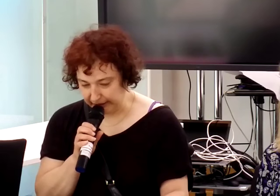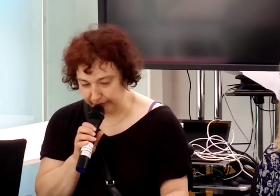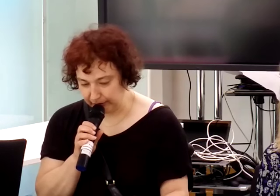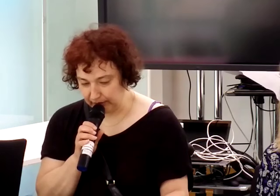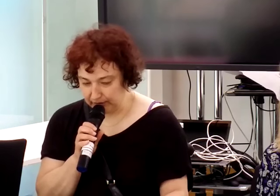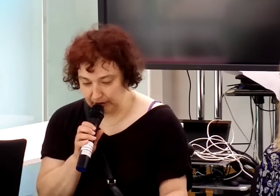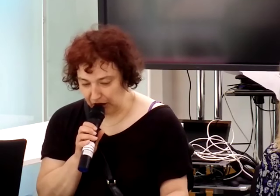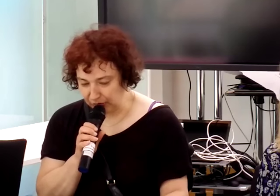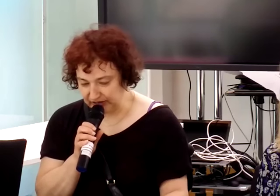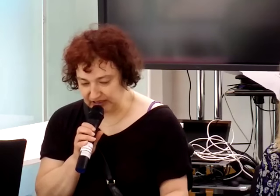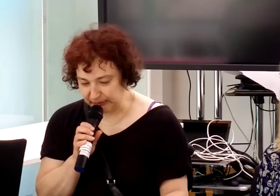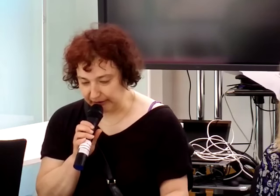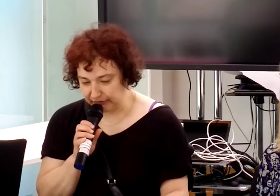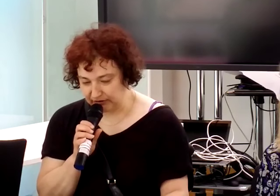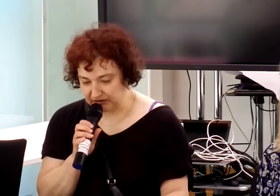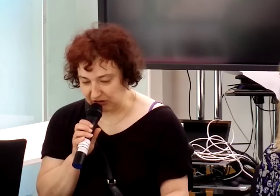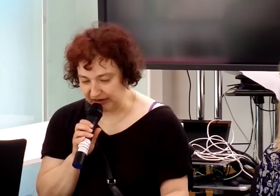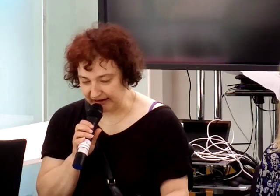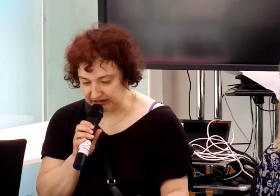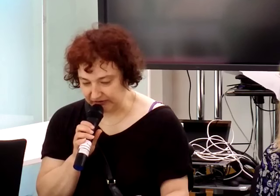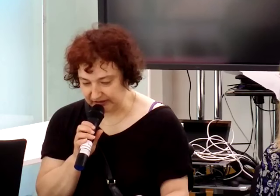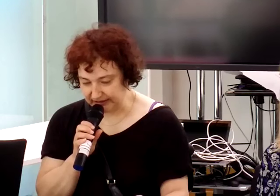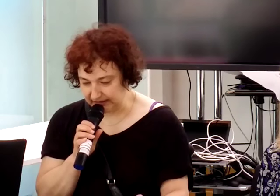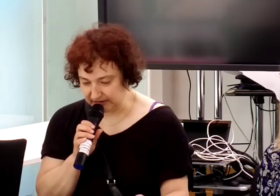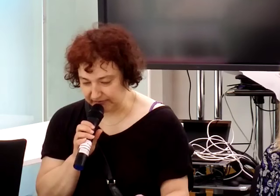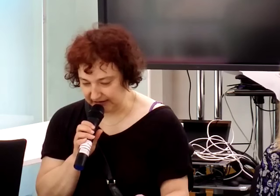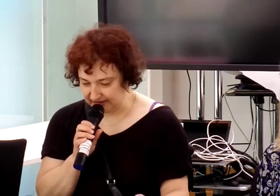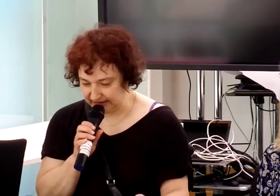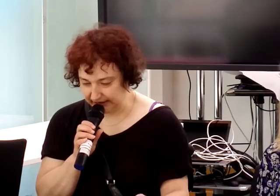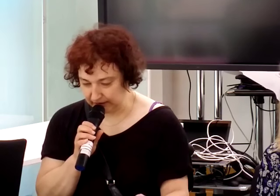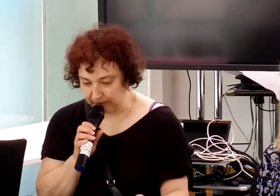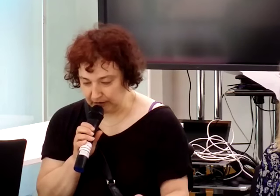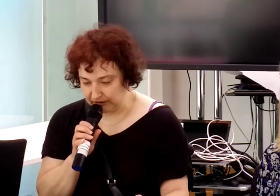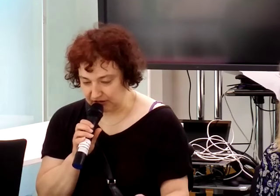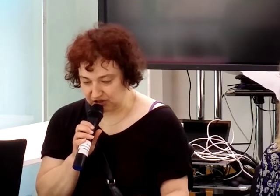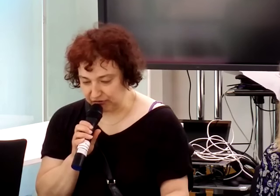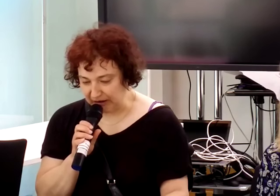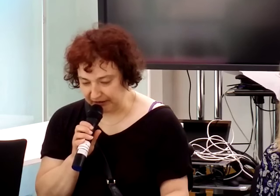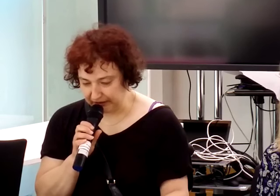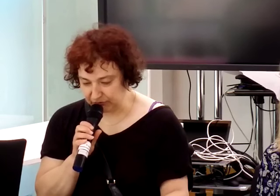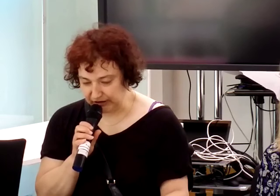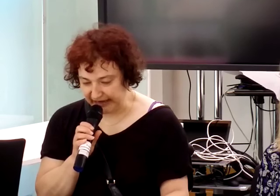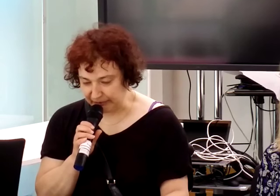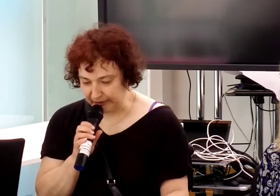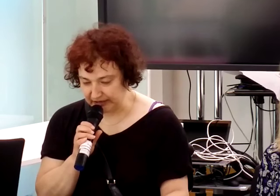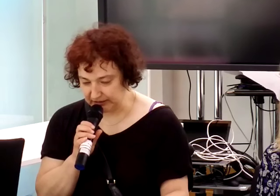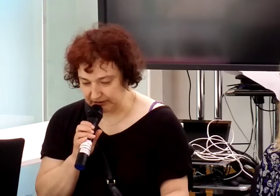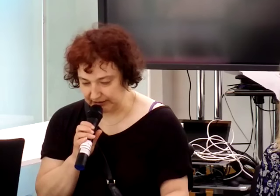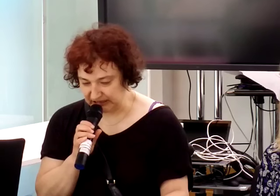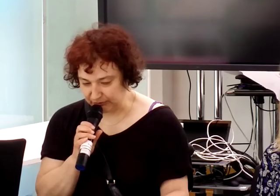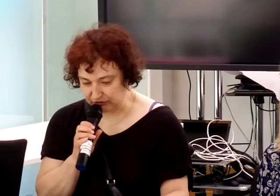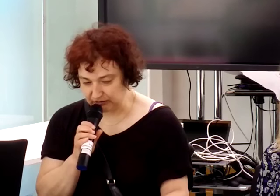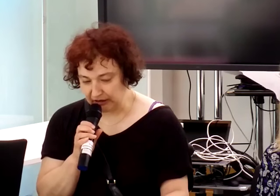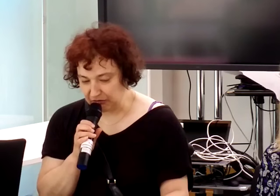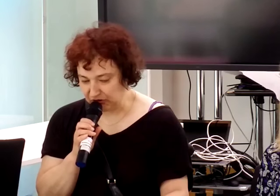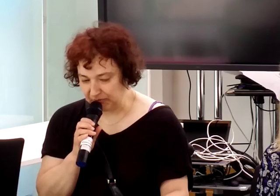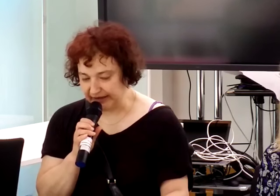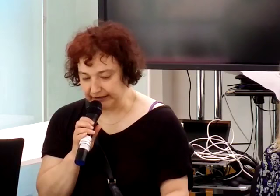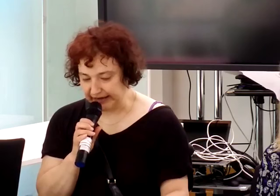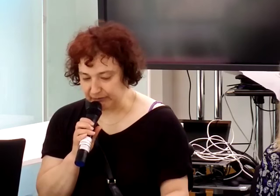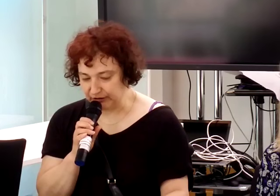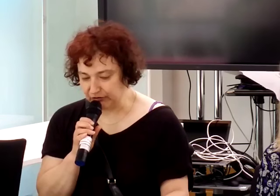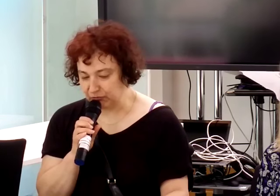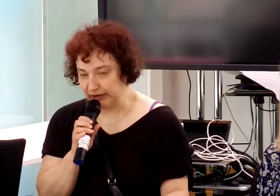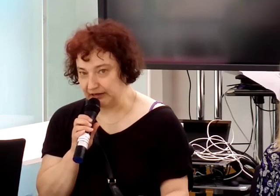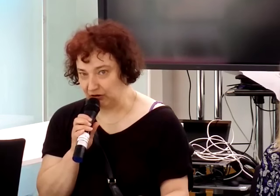in Pontypridd, Owen Smith told activist Lisa Van Ziel that scrapping the Work Capability Assessment